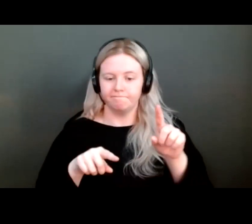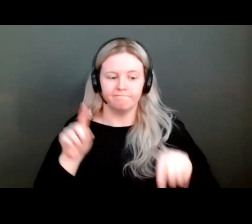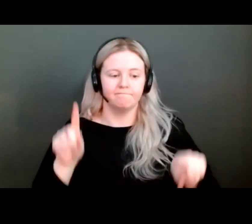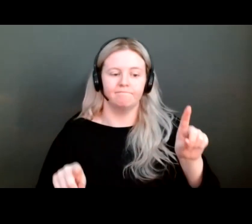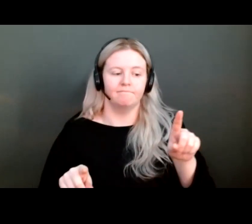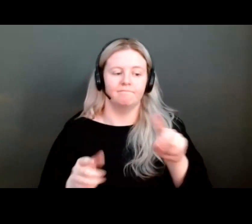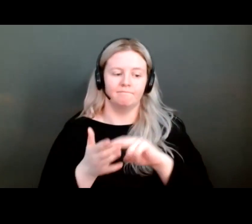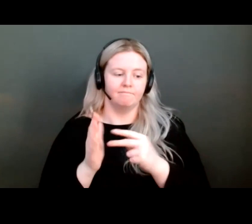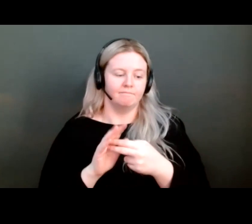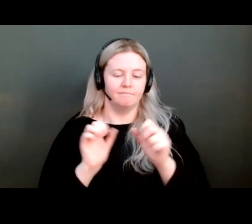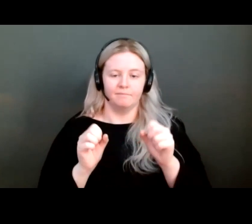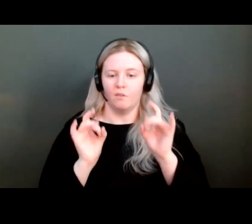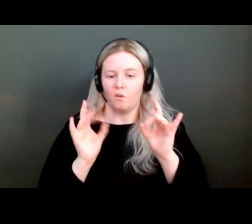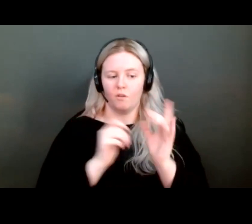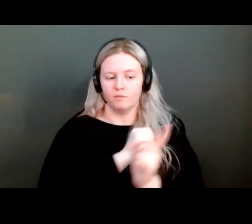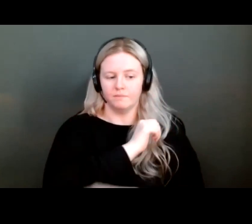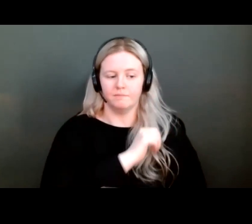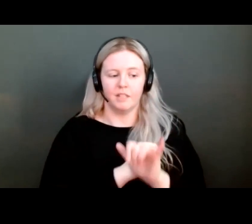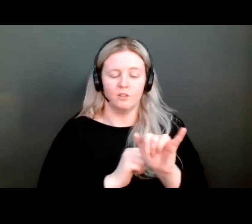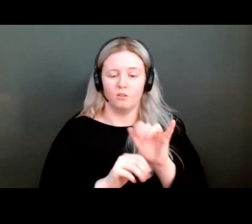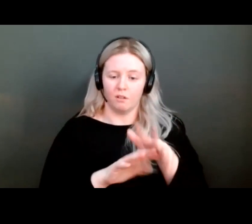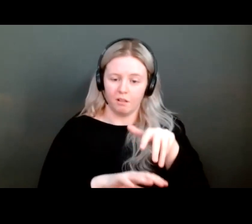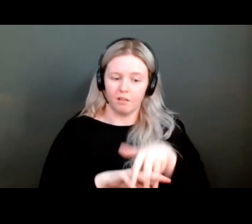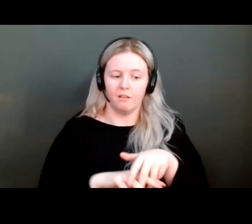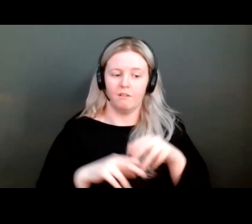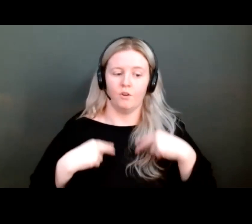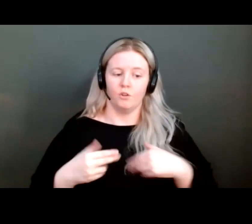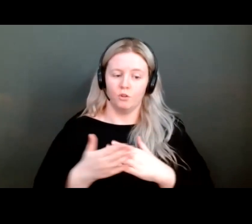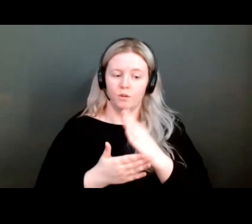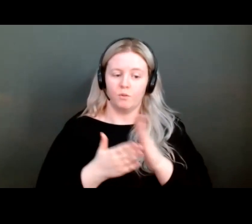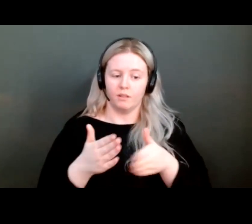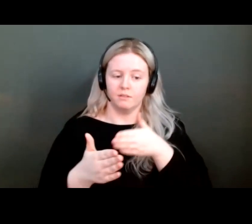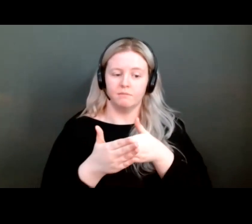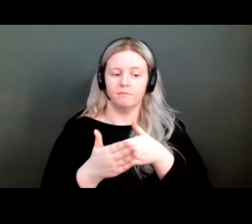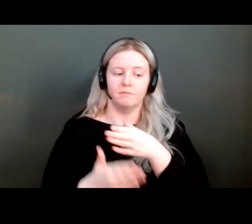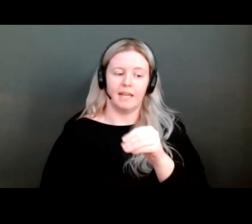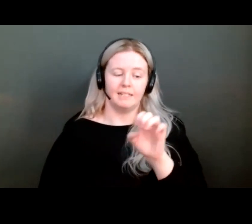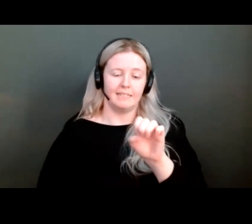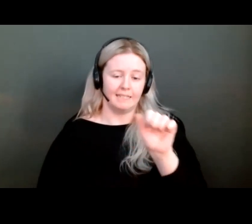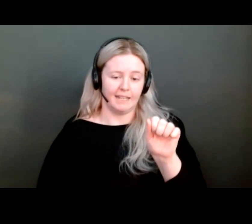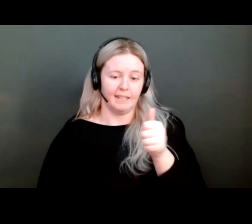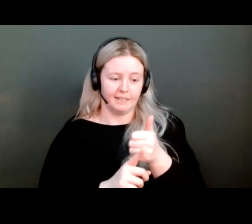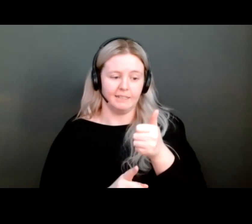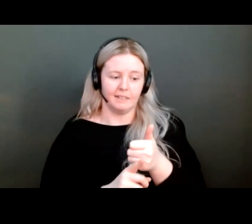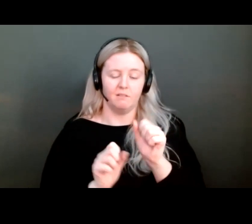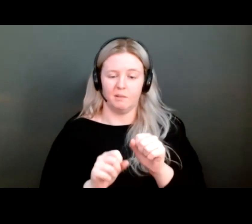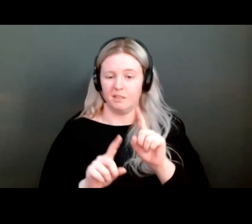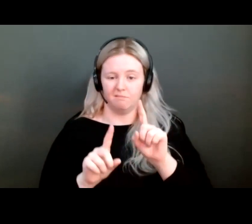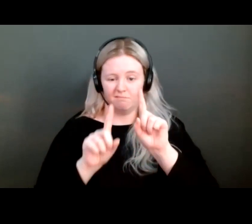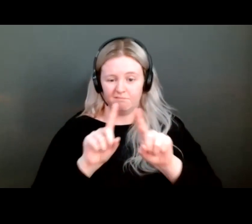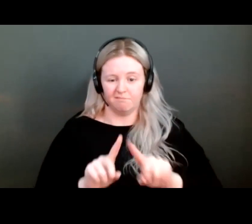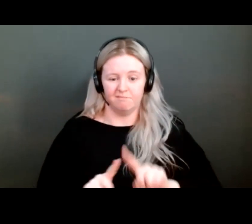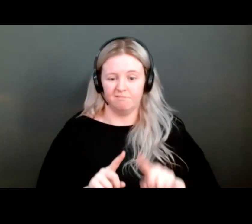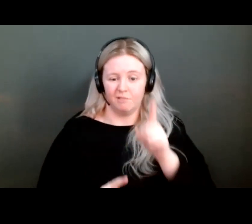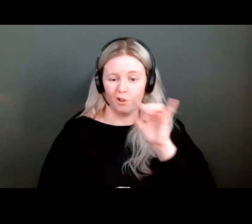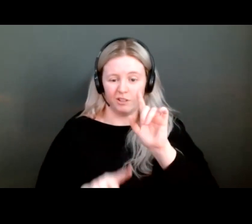deeply rooted in human rights violations, and like elder abuse, can take many insidious forms. Everyone has the